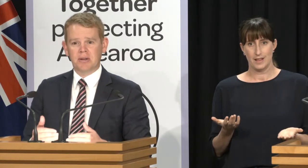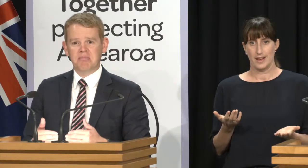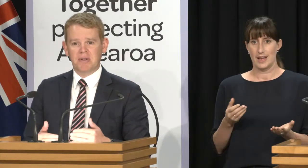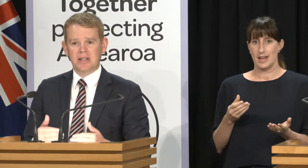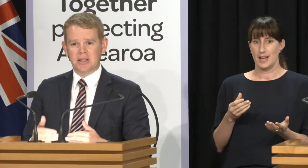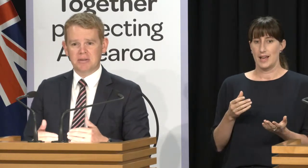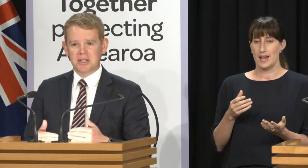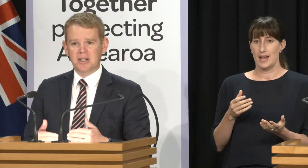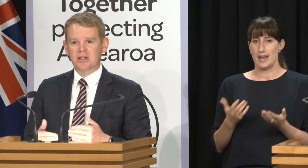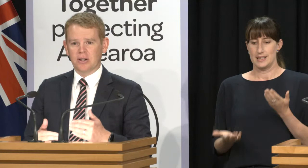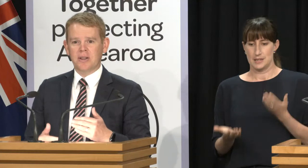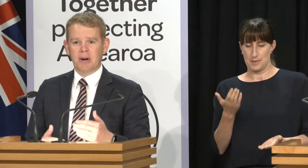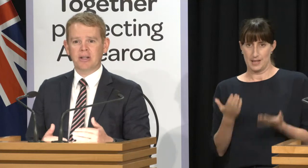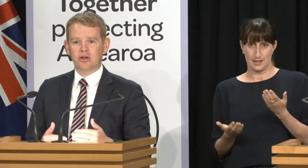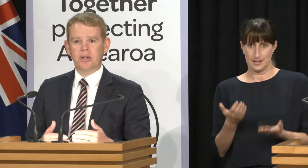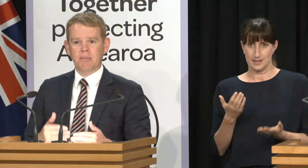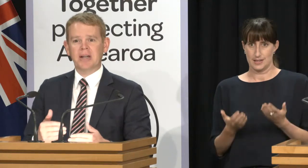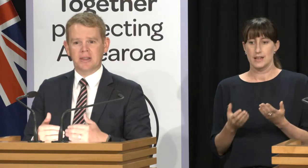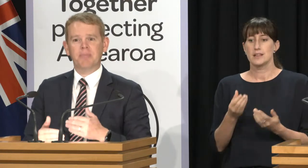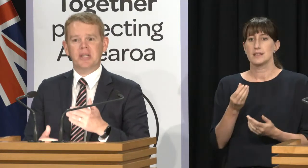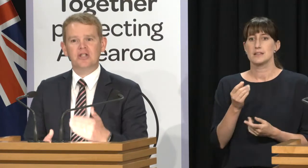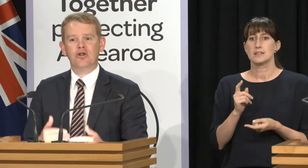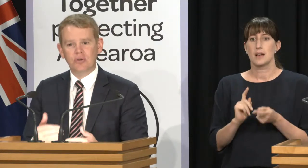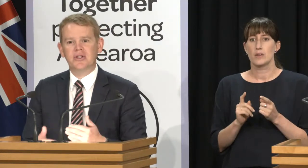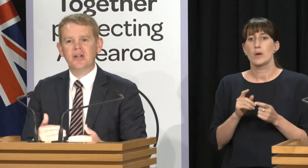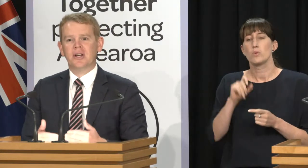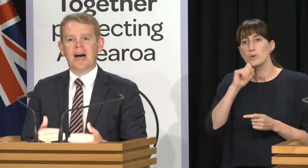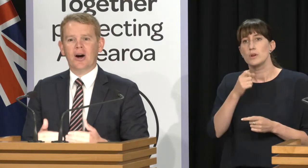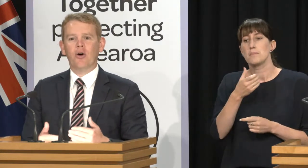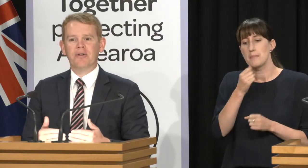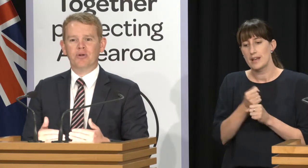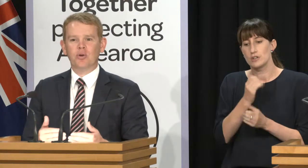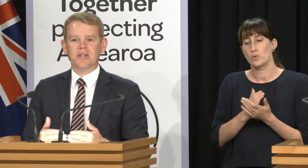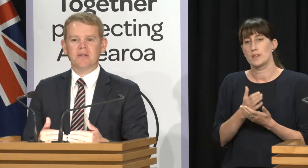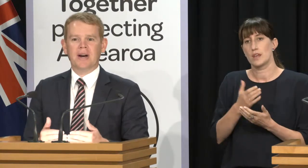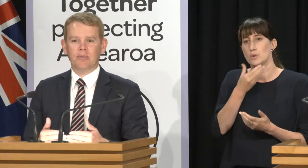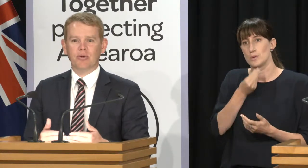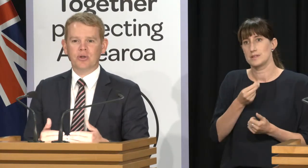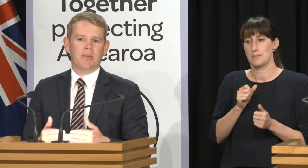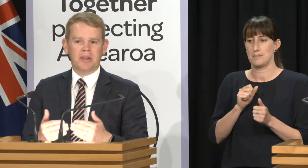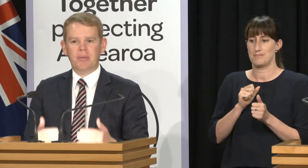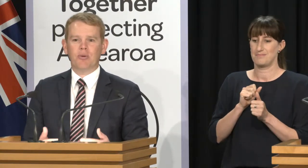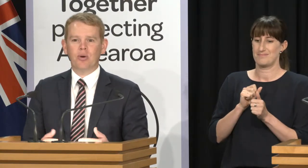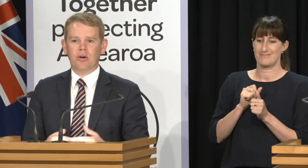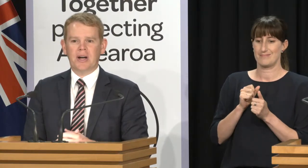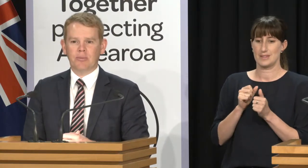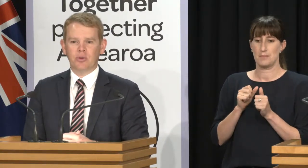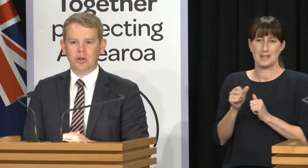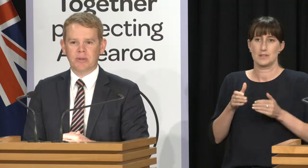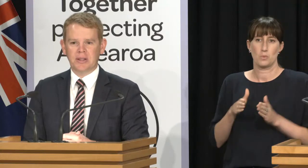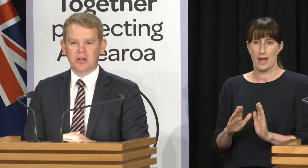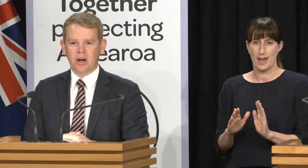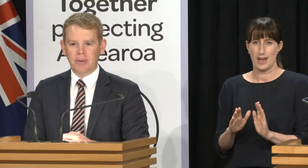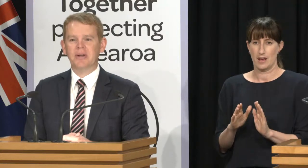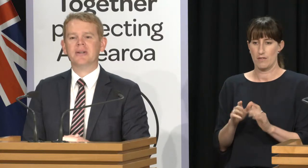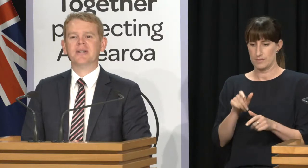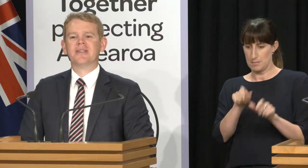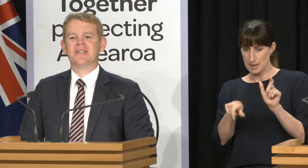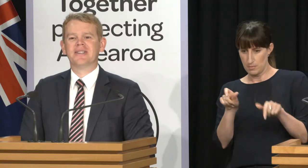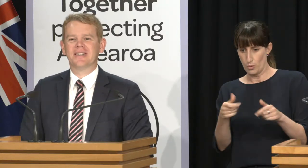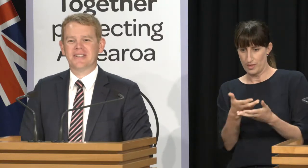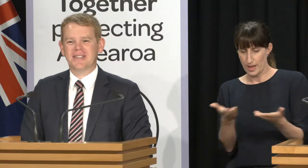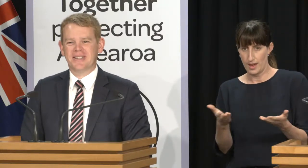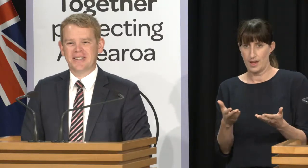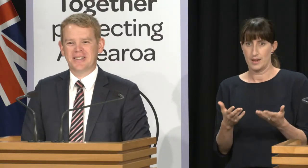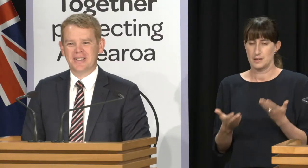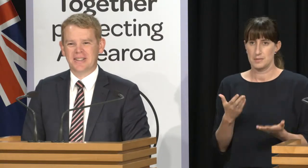the vaccines, so that they're making sure they're making the best use of the resources available to them and the people who are available to them at the time.